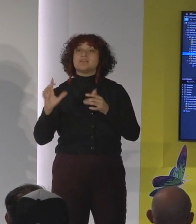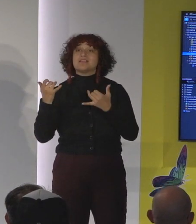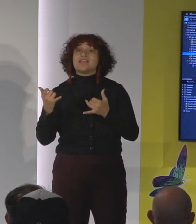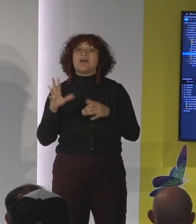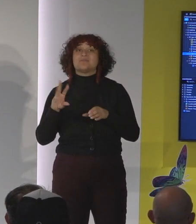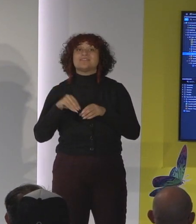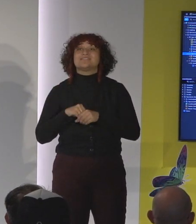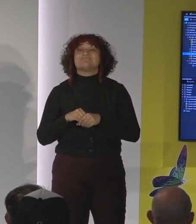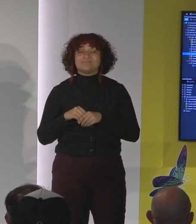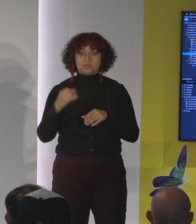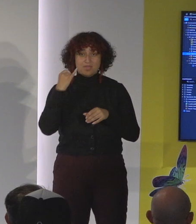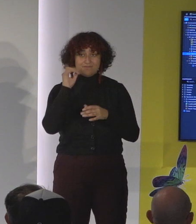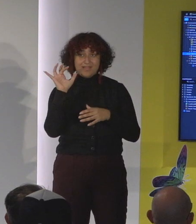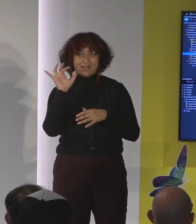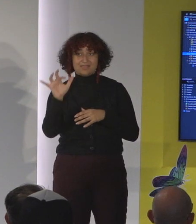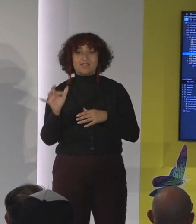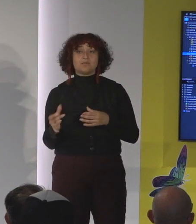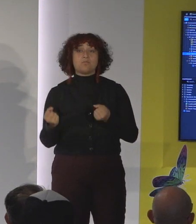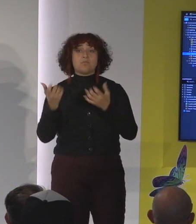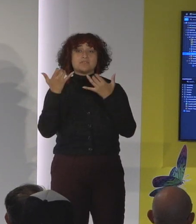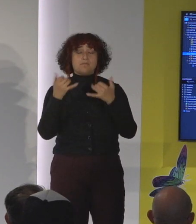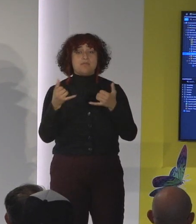the session, so if I clicked multiplayer,